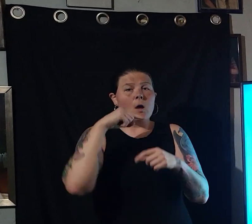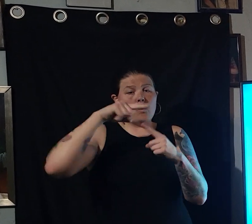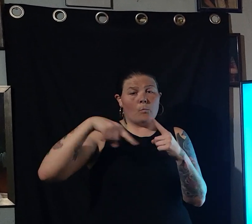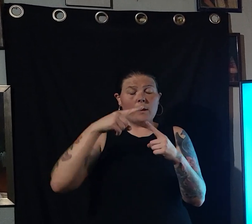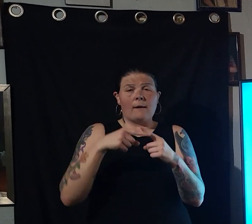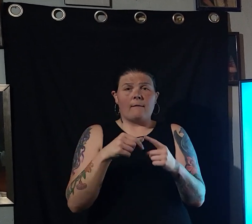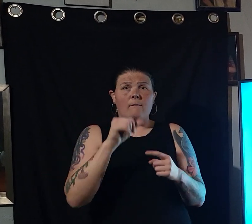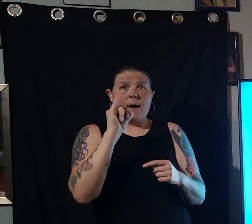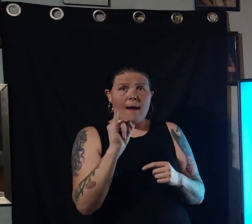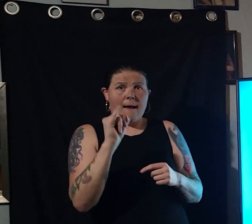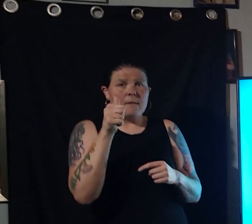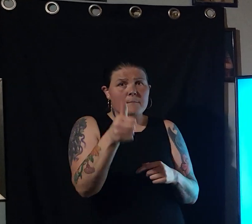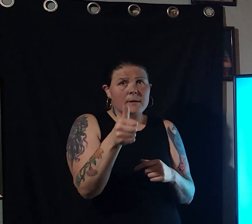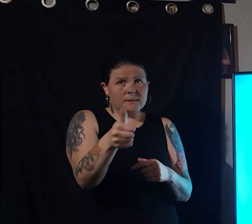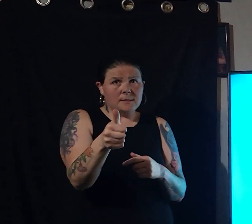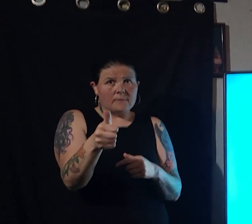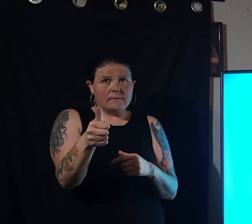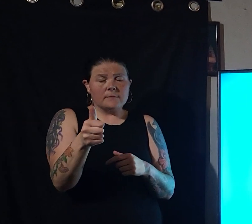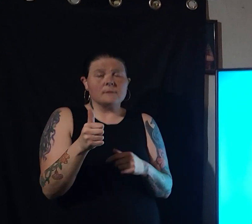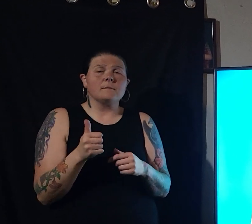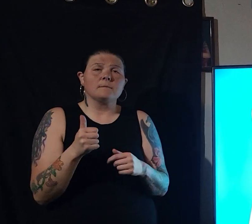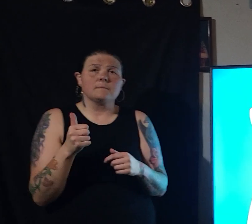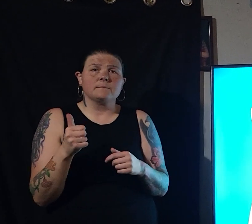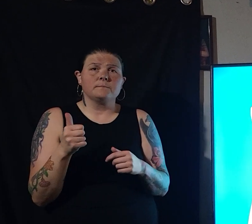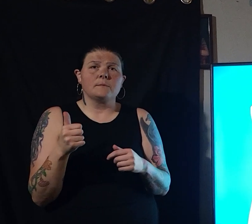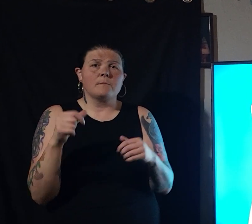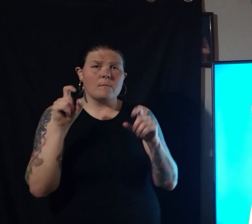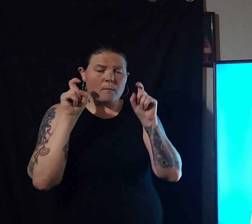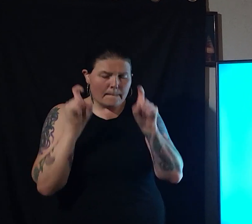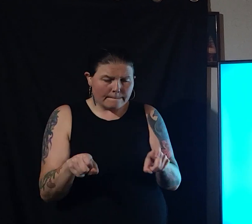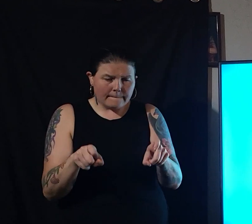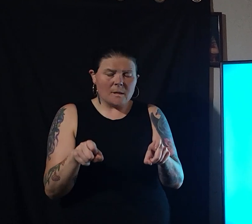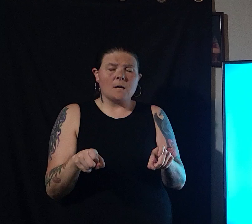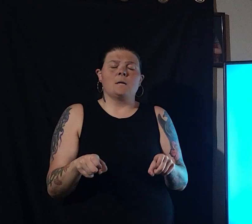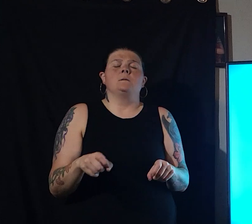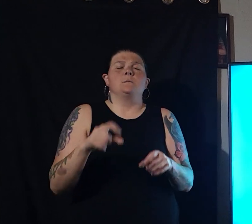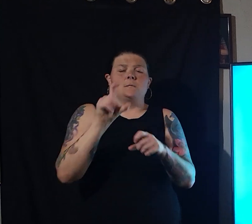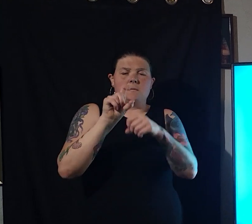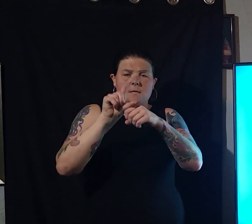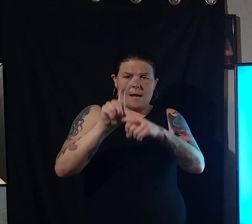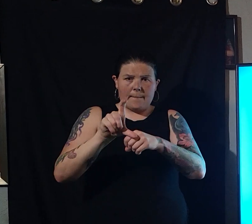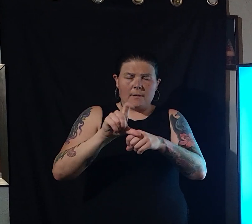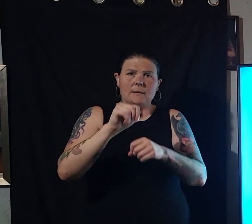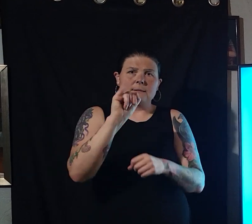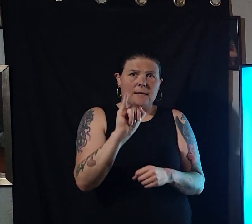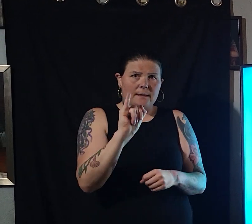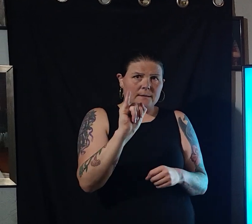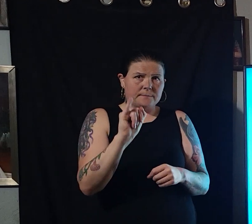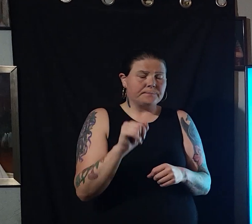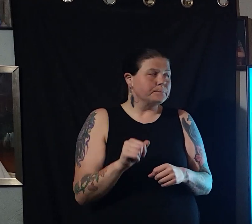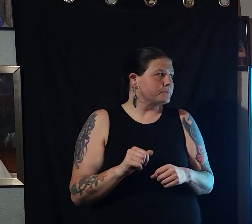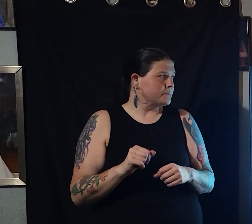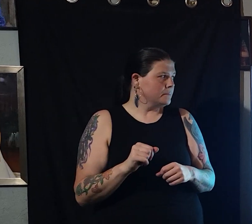whenever there's an I in a sentence all by itself, we always capitalize it.